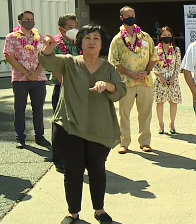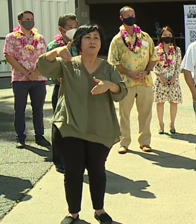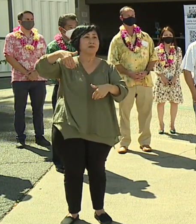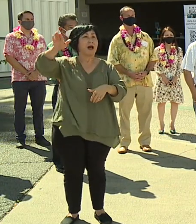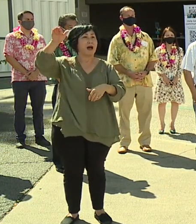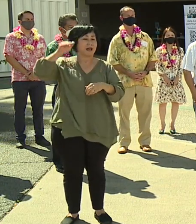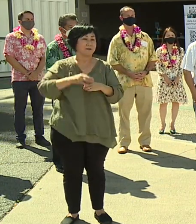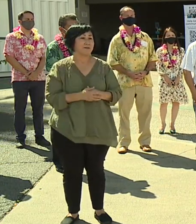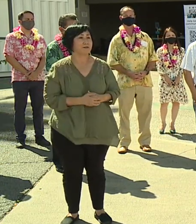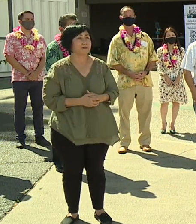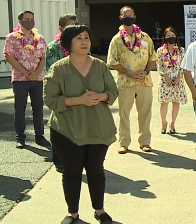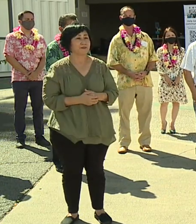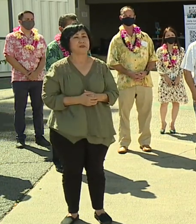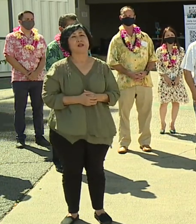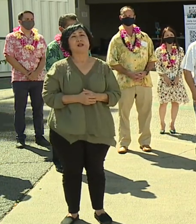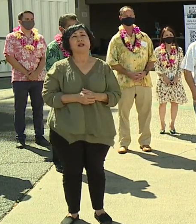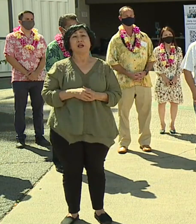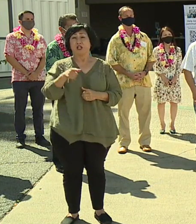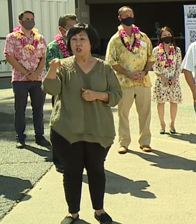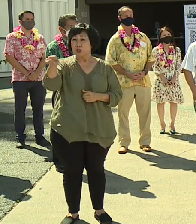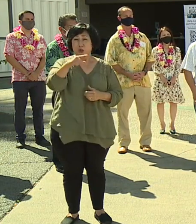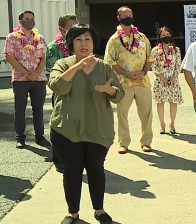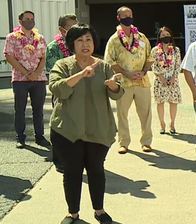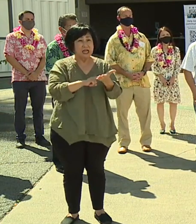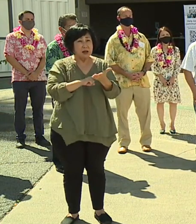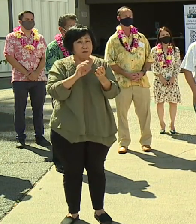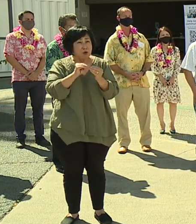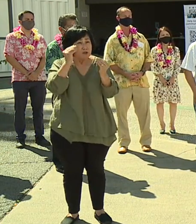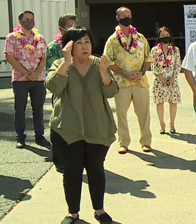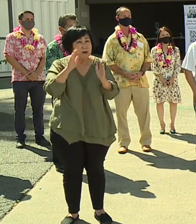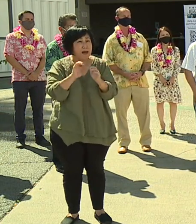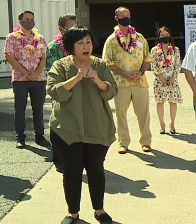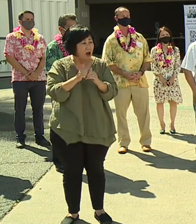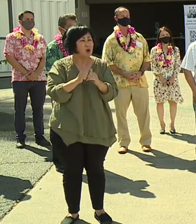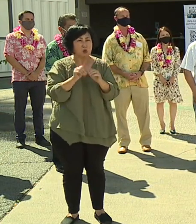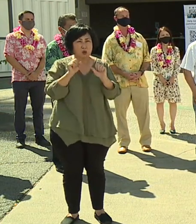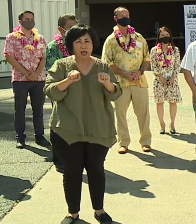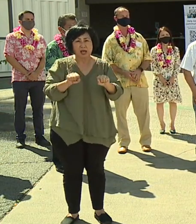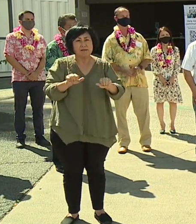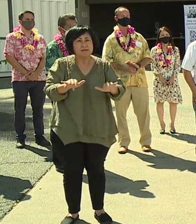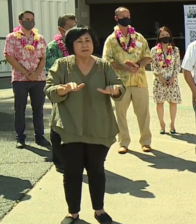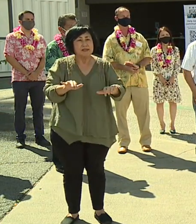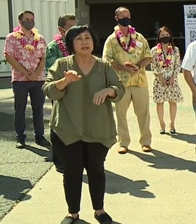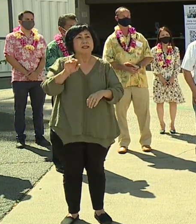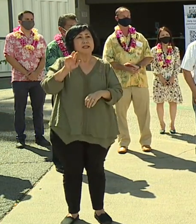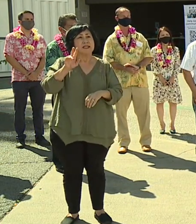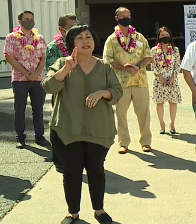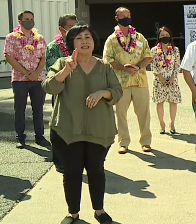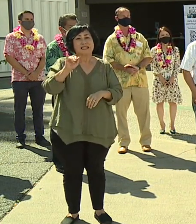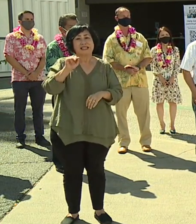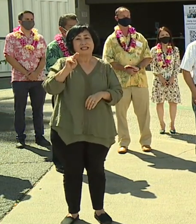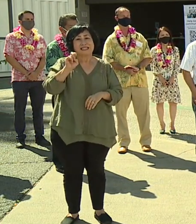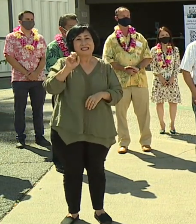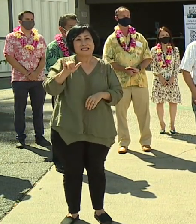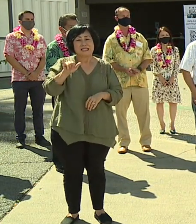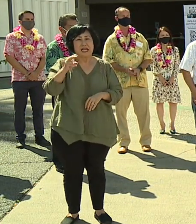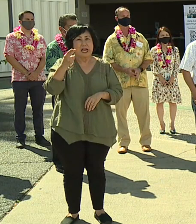way. And you can sign up or get more information on this lab by going to